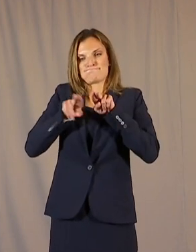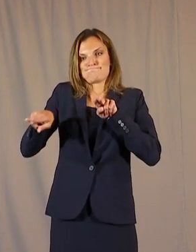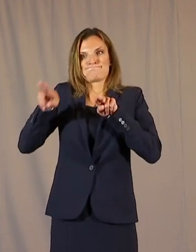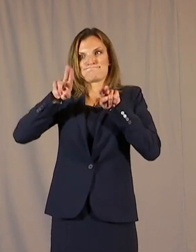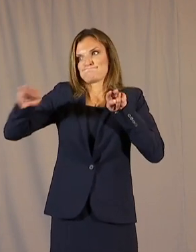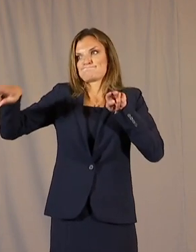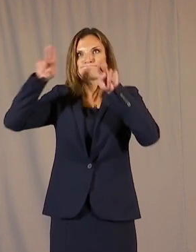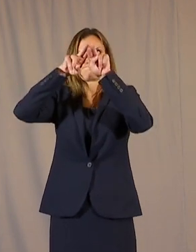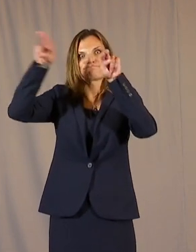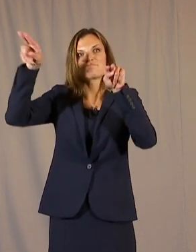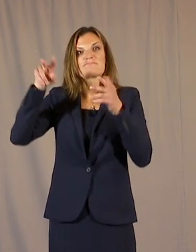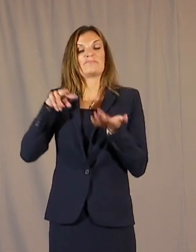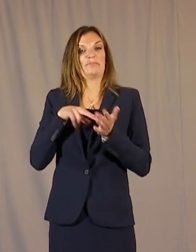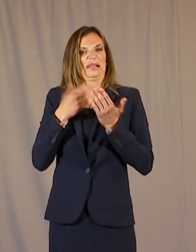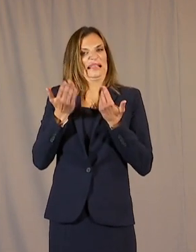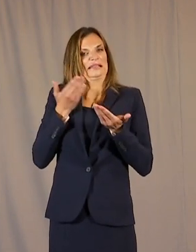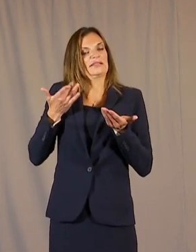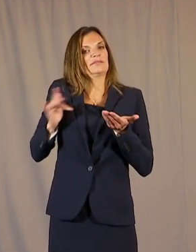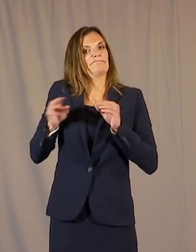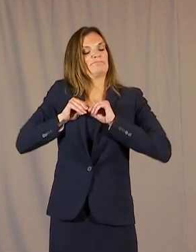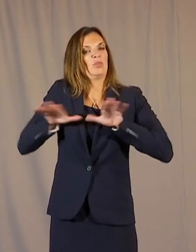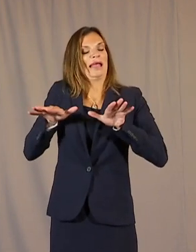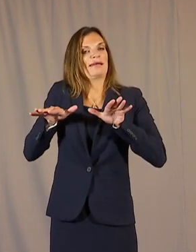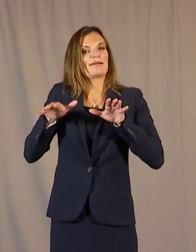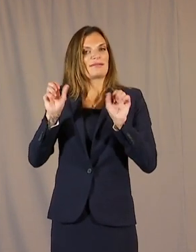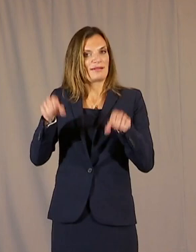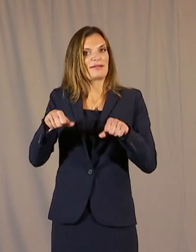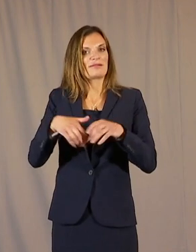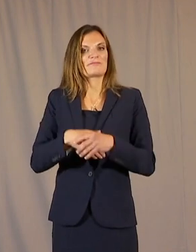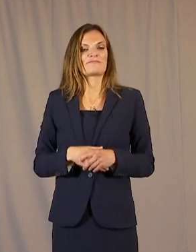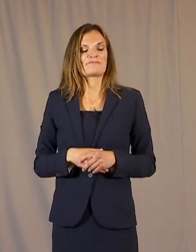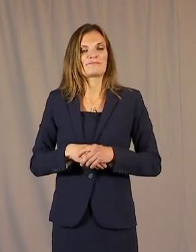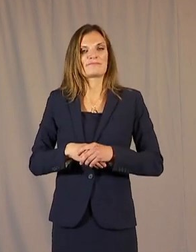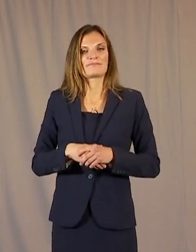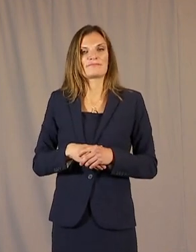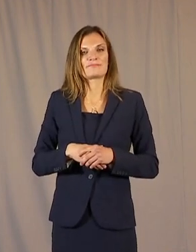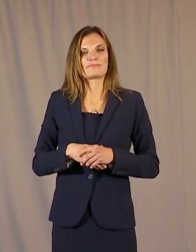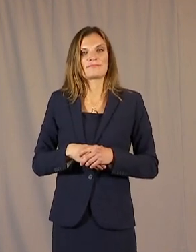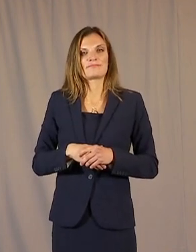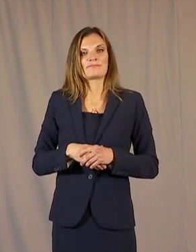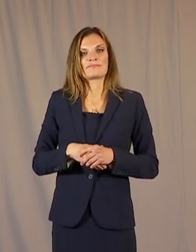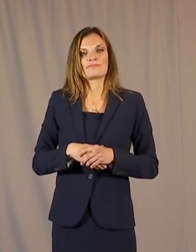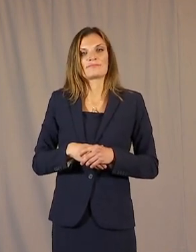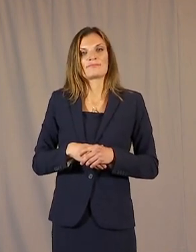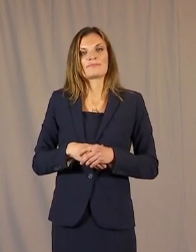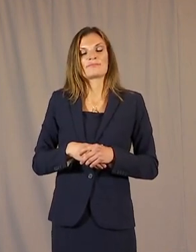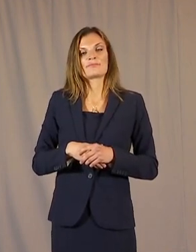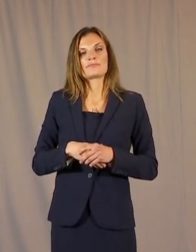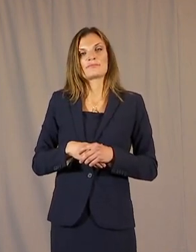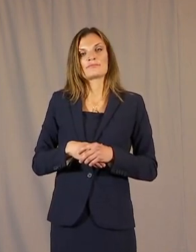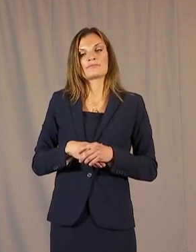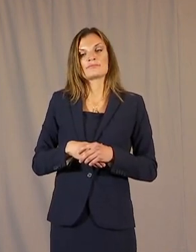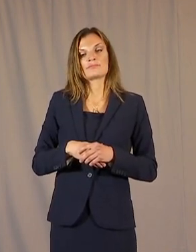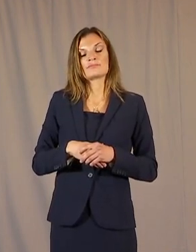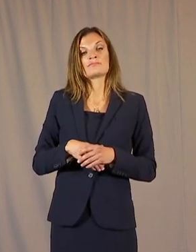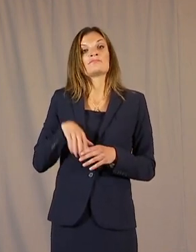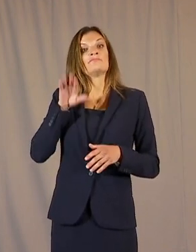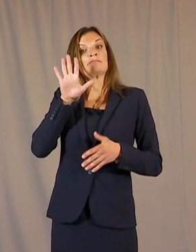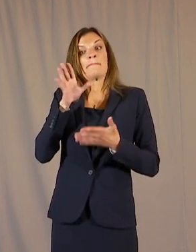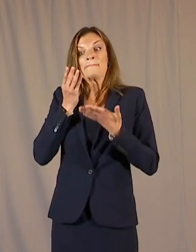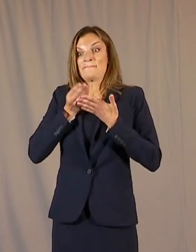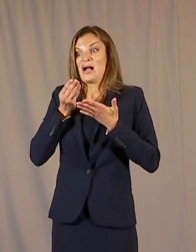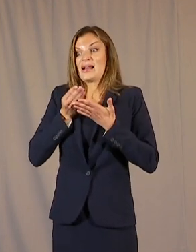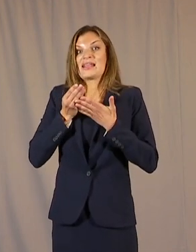more susceptible to the spread of infection. They're very income insecure, and